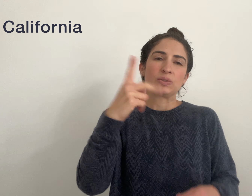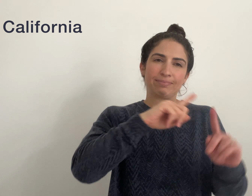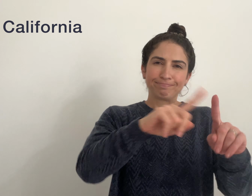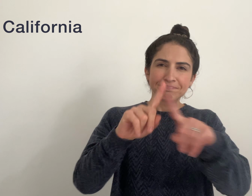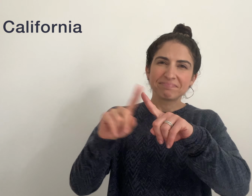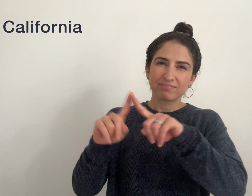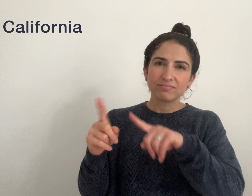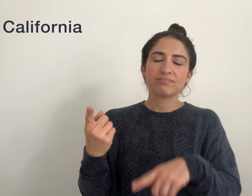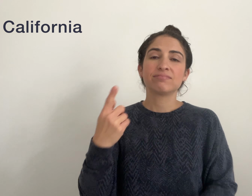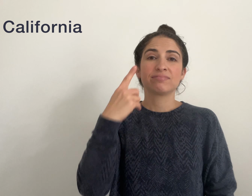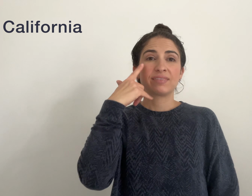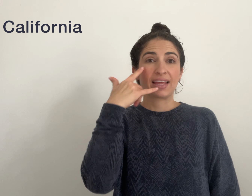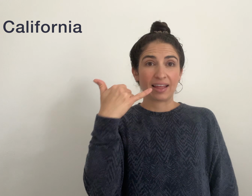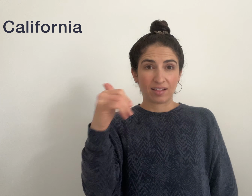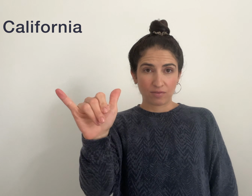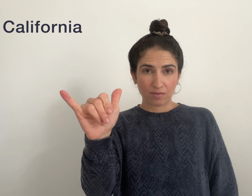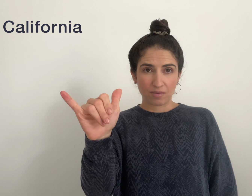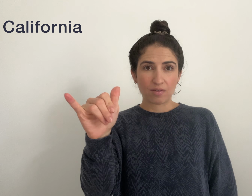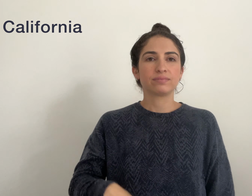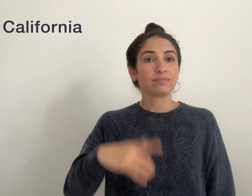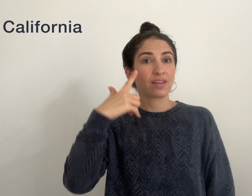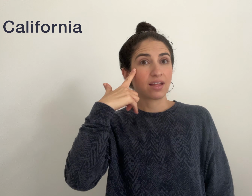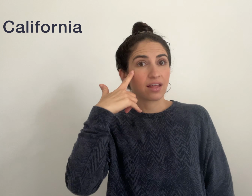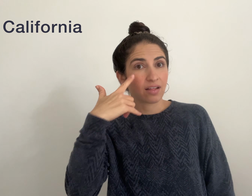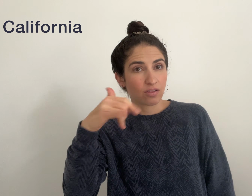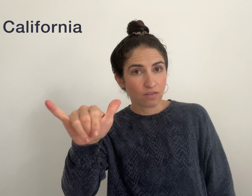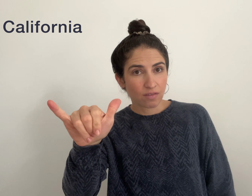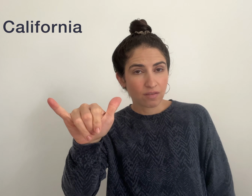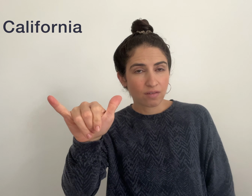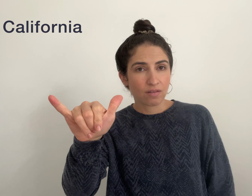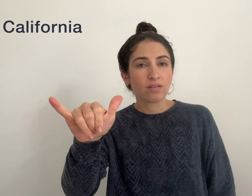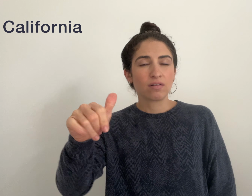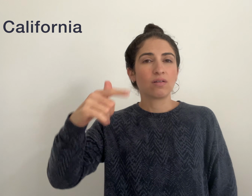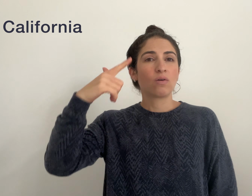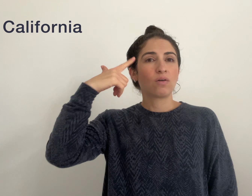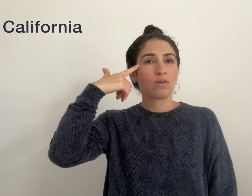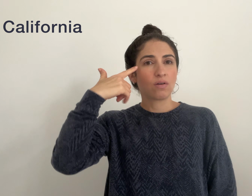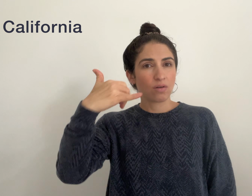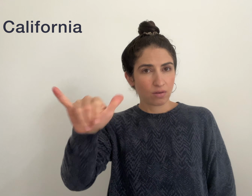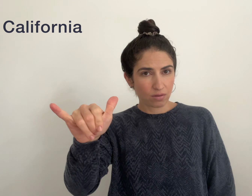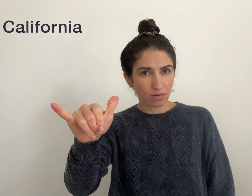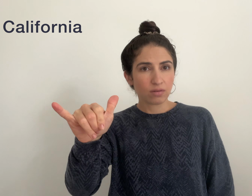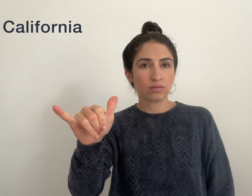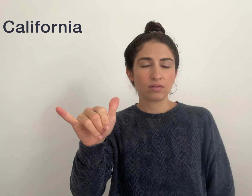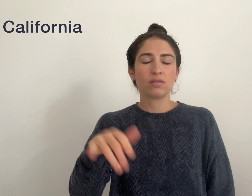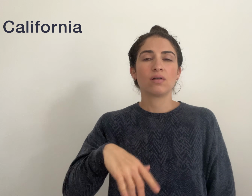You'll see it different ways. California, California, California.